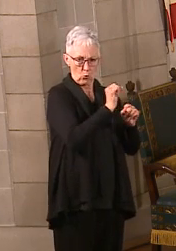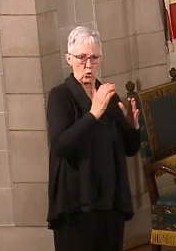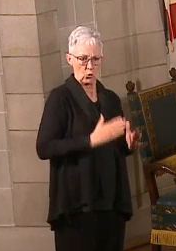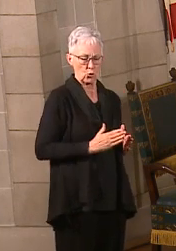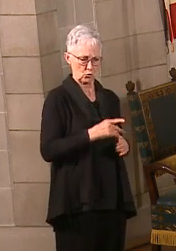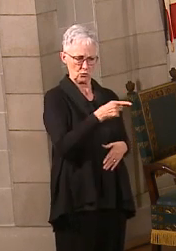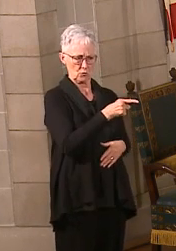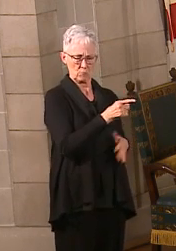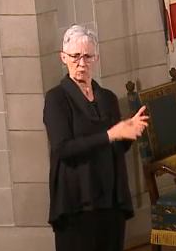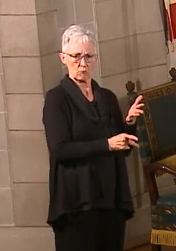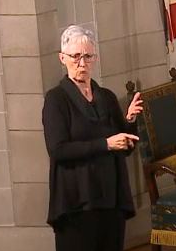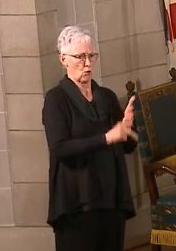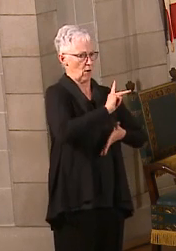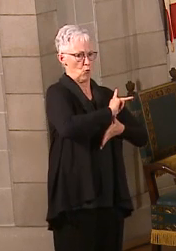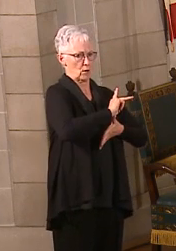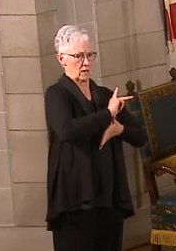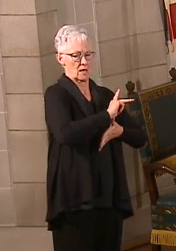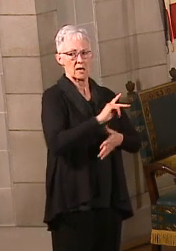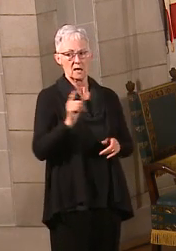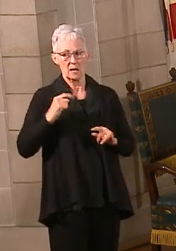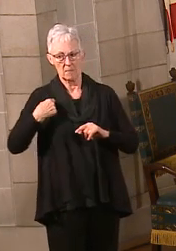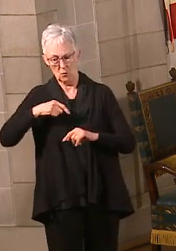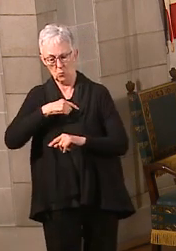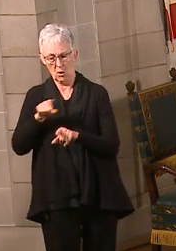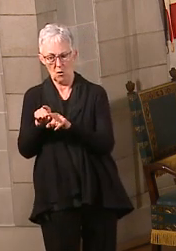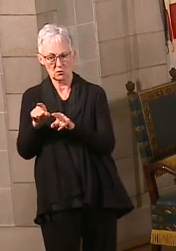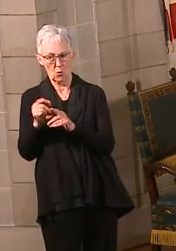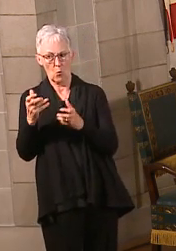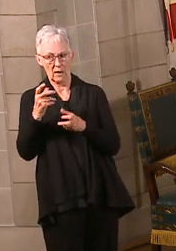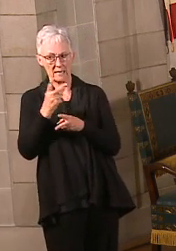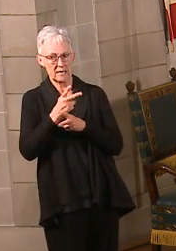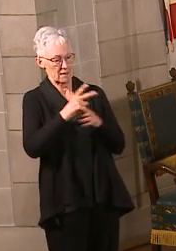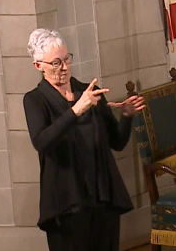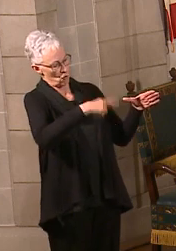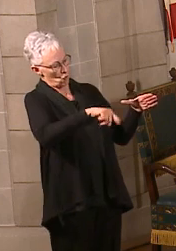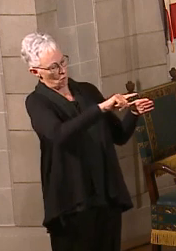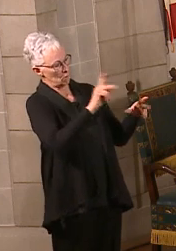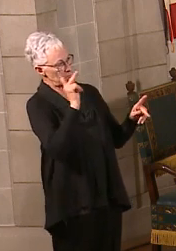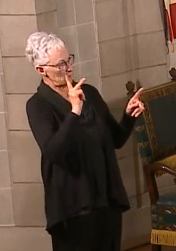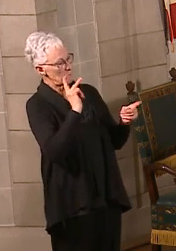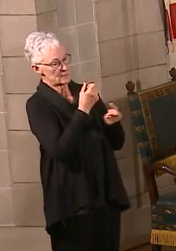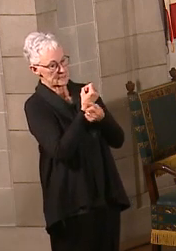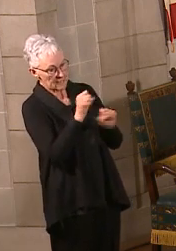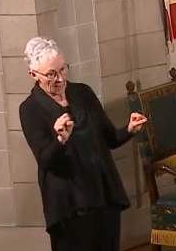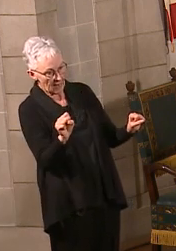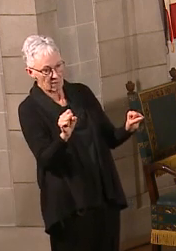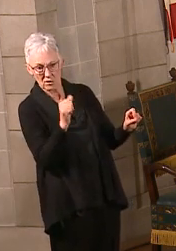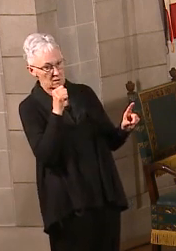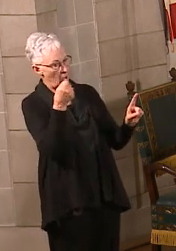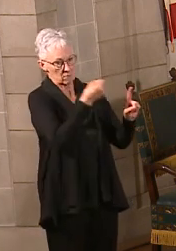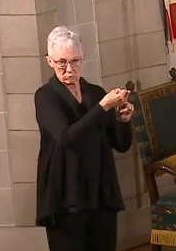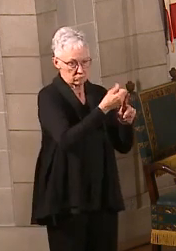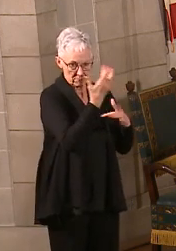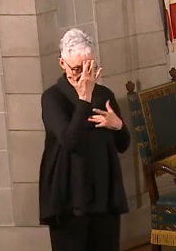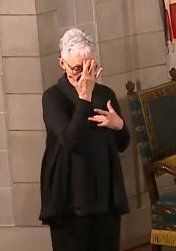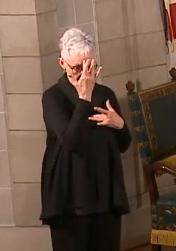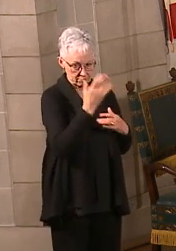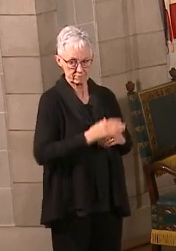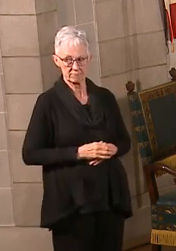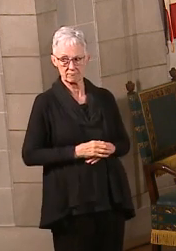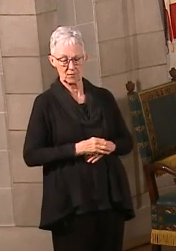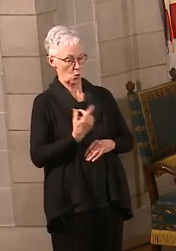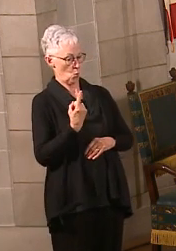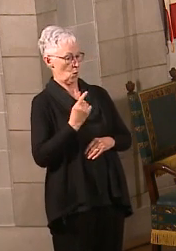is really keeping our teammates safe, keeping the public safe, while also maintaining the continuity of those services. A key strategy has